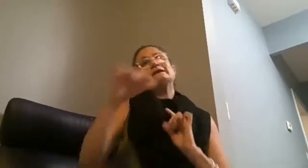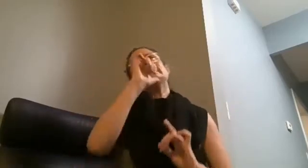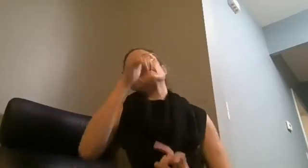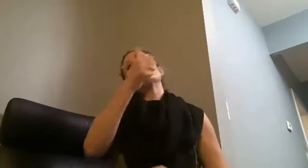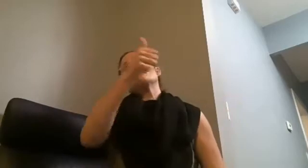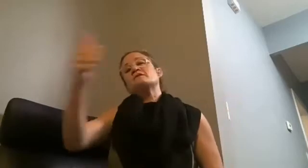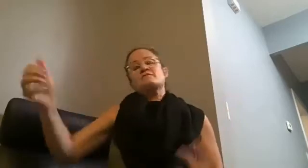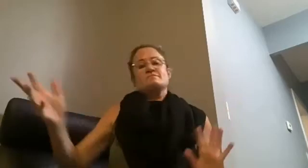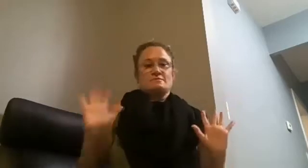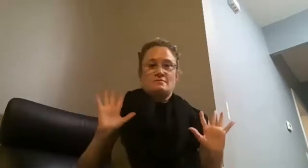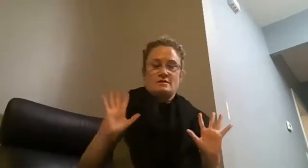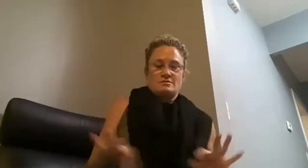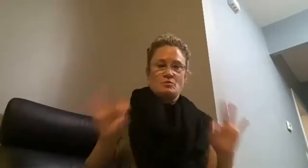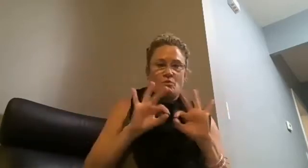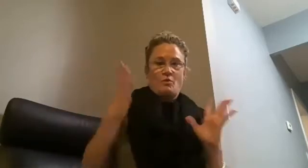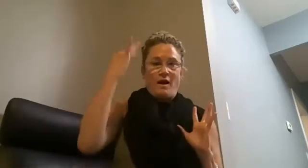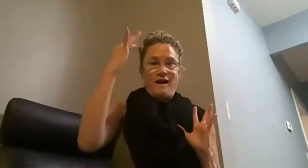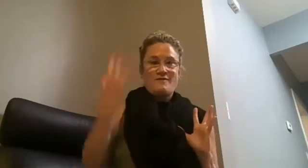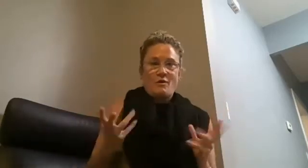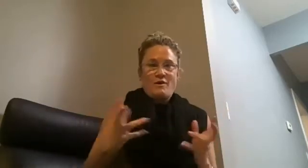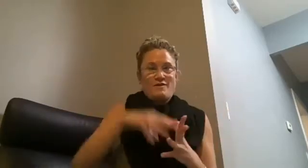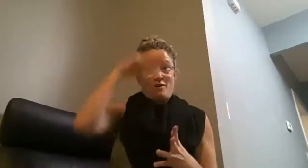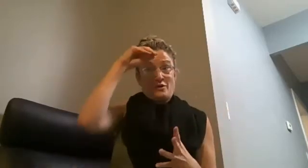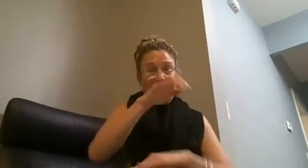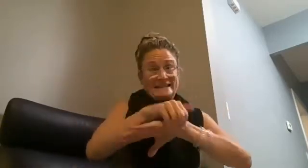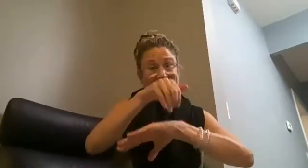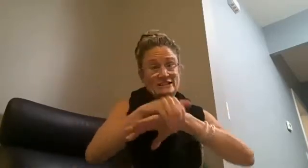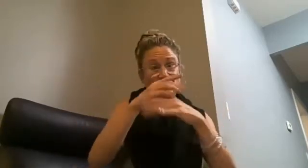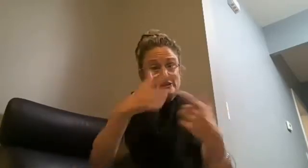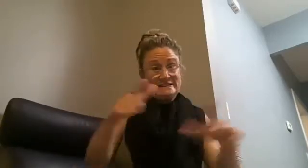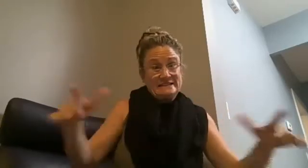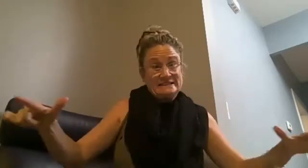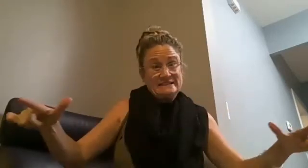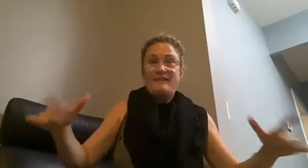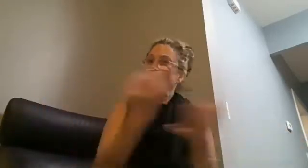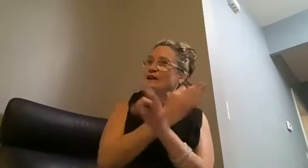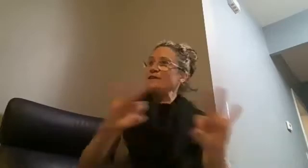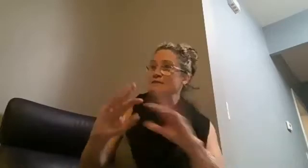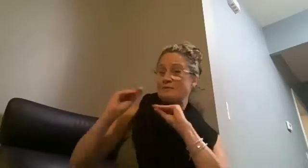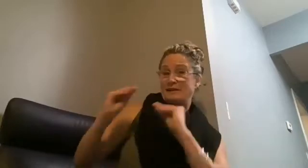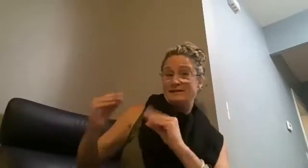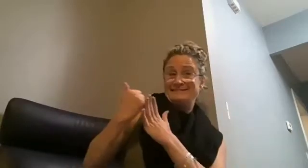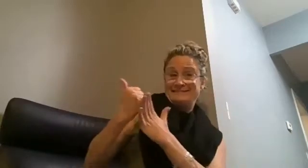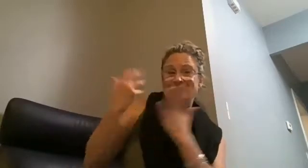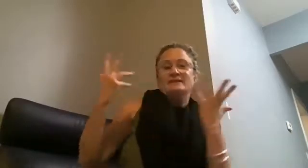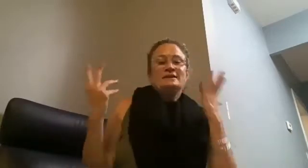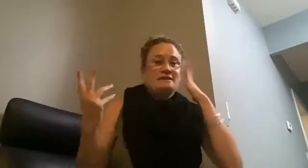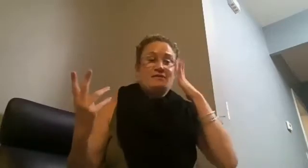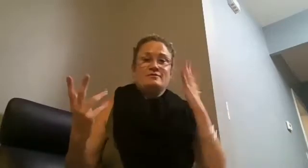think most importantly, they also wanted to learn English, which I was helping them do for free. They were learning a lot of weird terms like rigorous